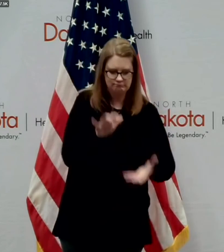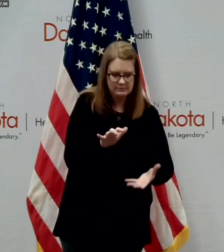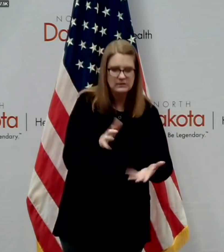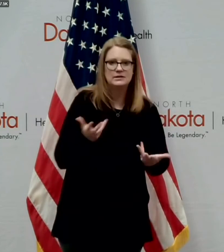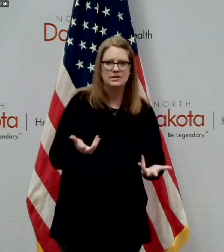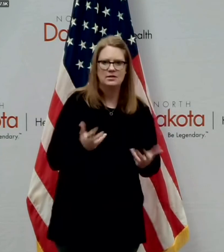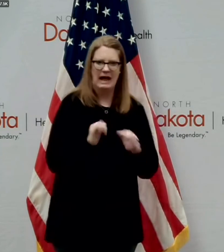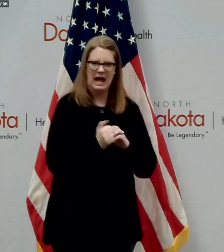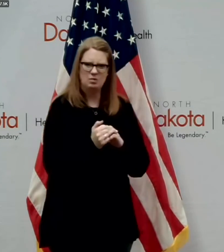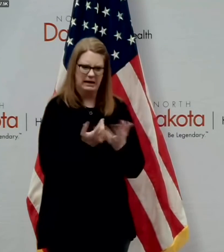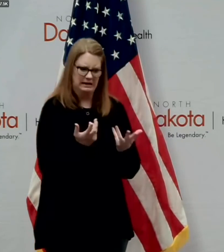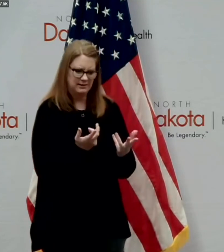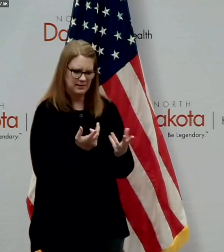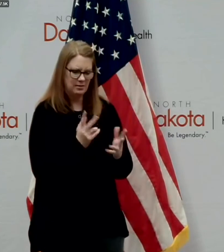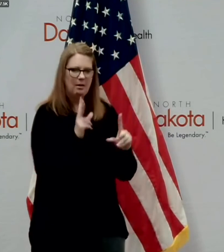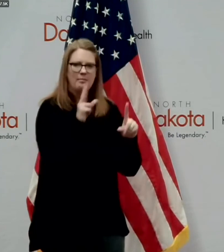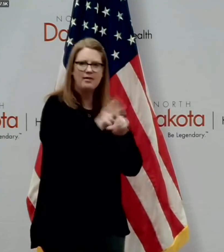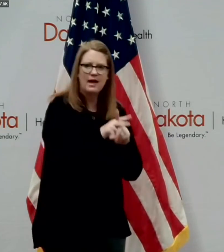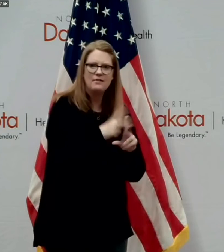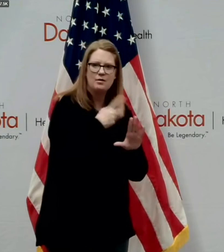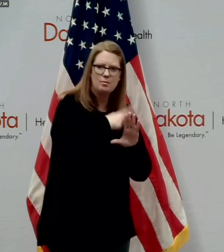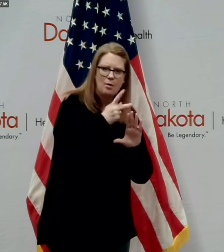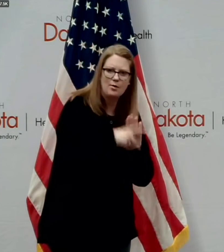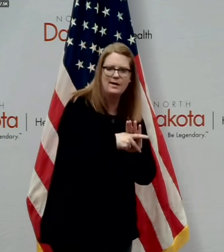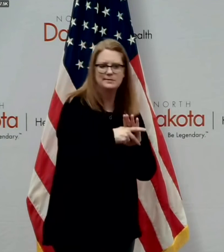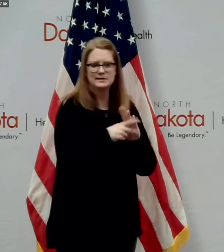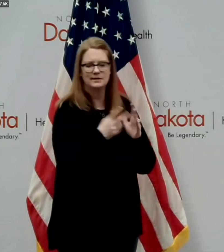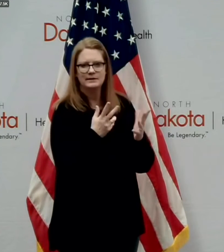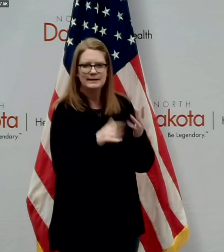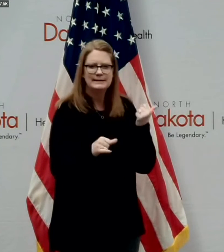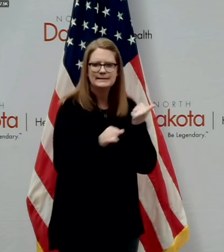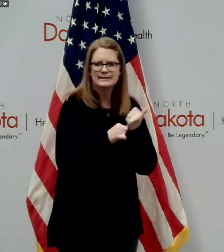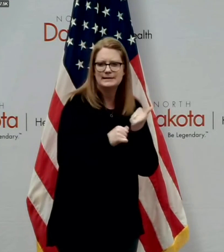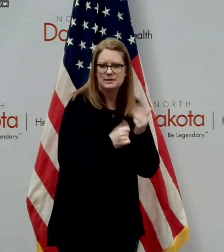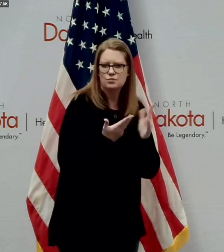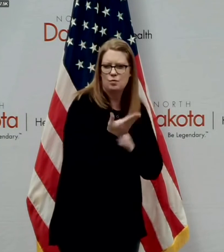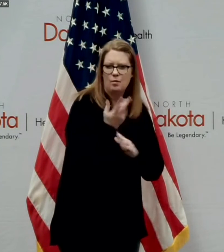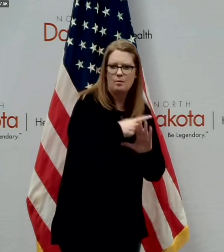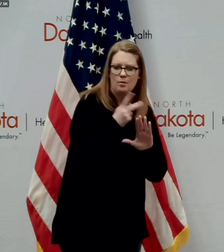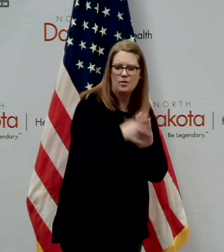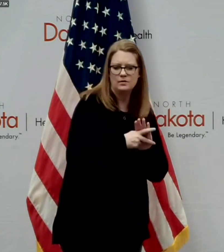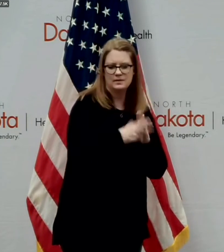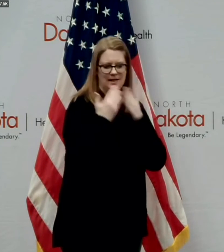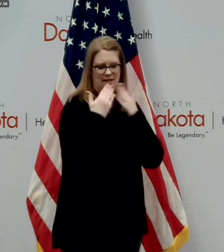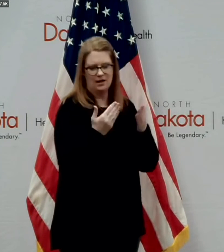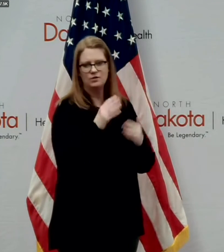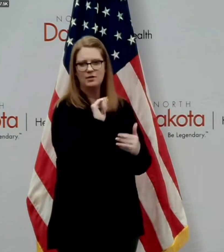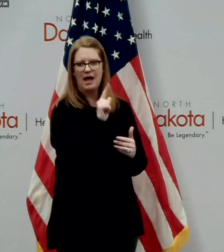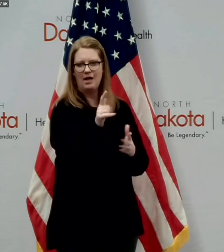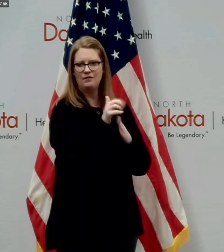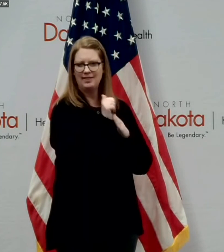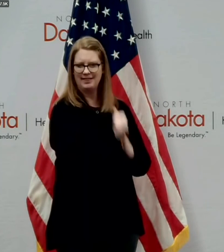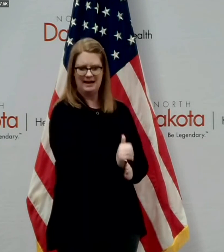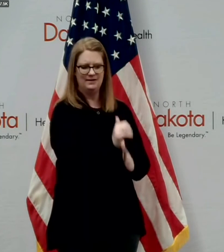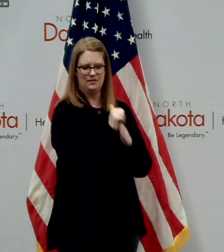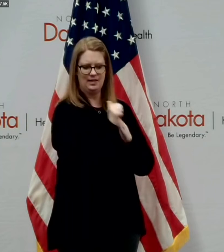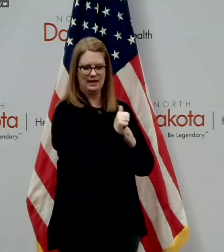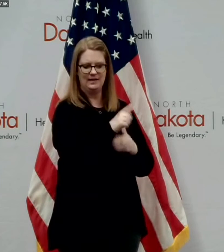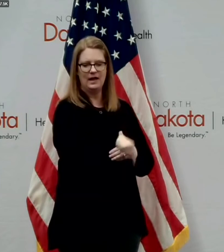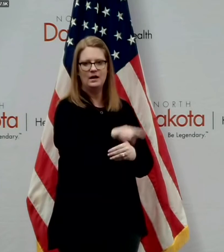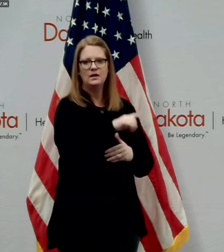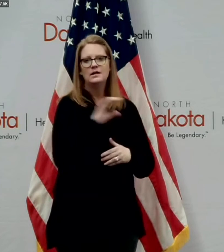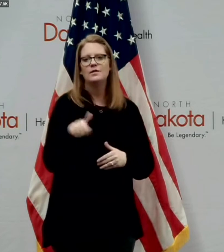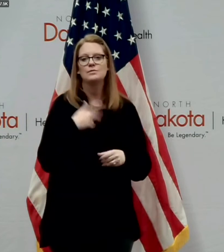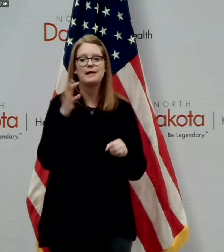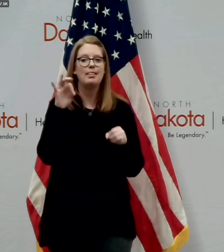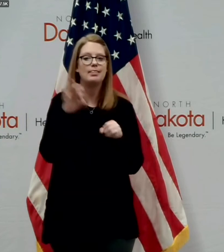those programs? So I'm very, very thankful for Al and Lyman for leading that charge for our office. And the other one is elections. As